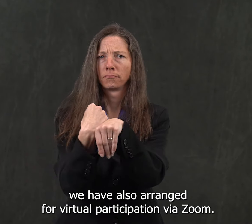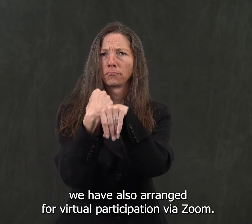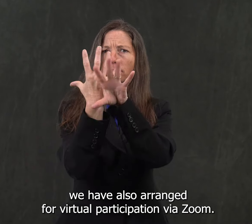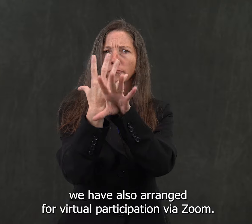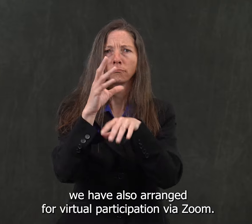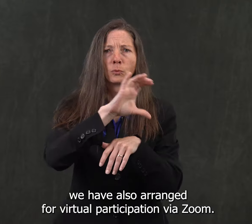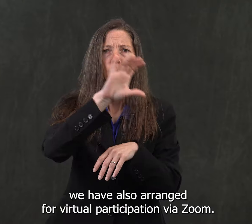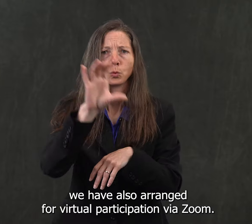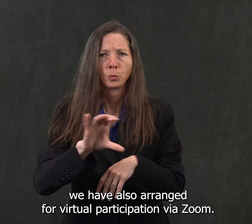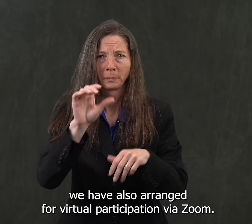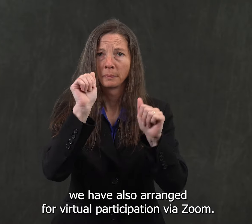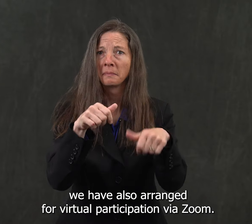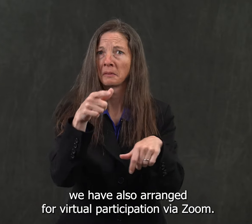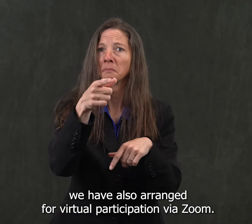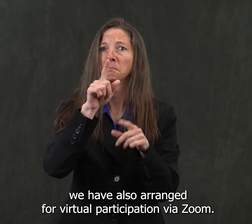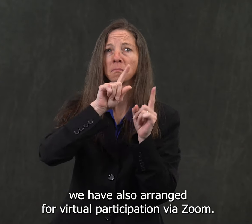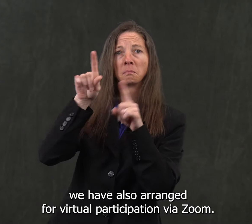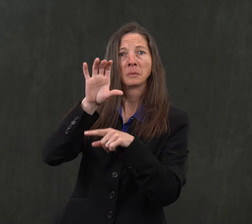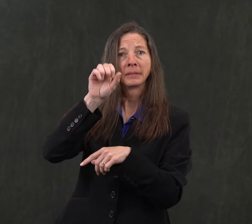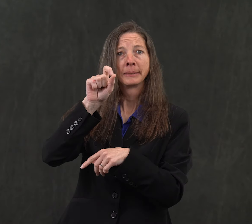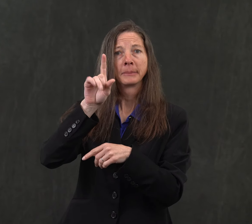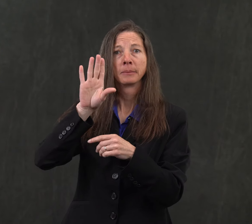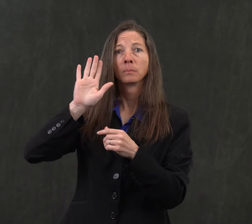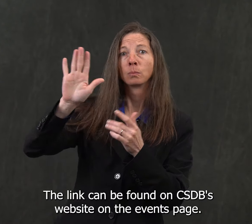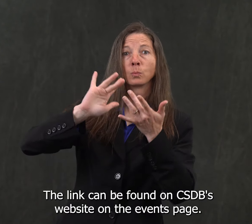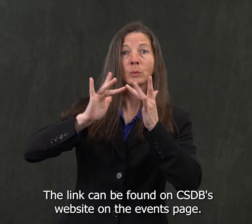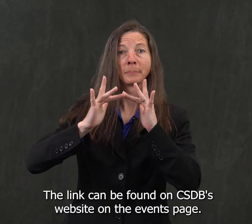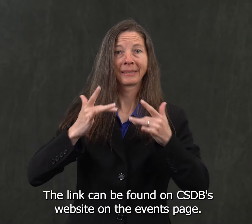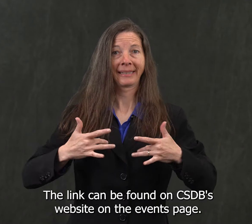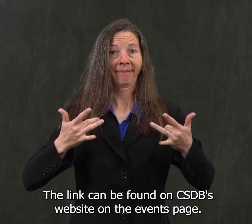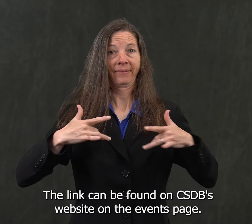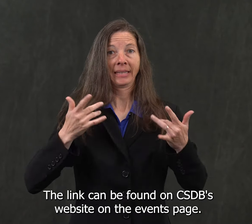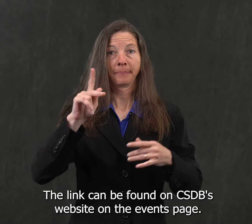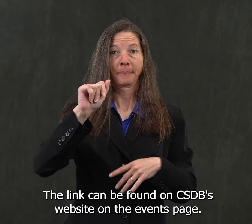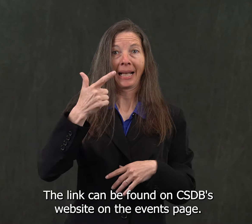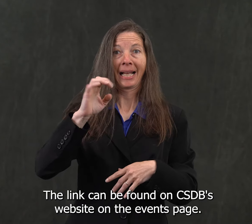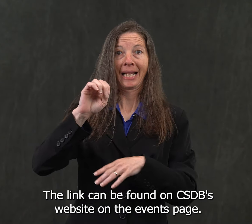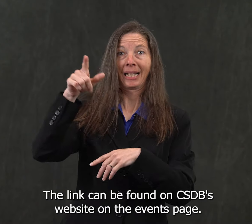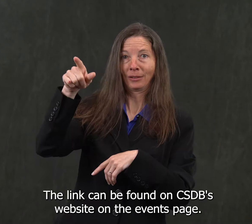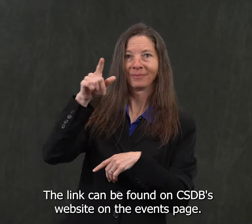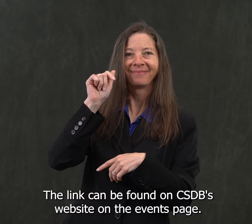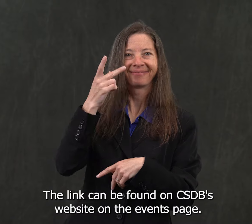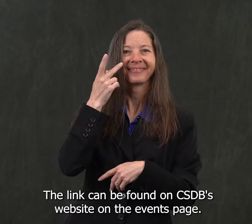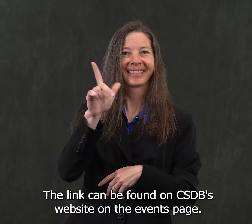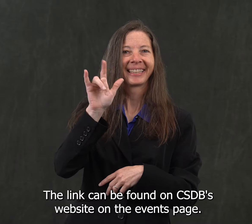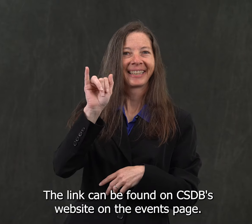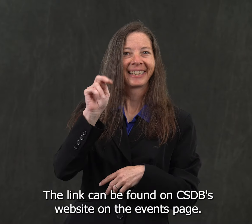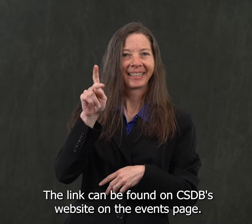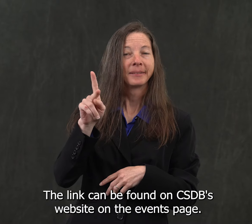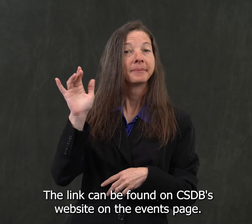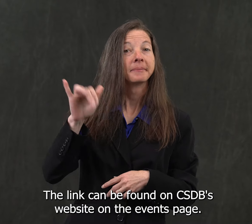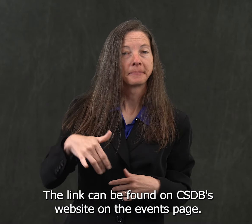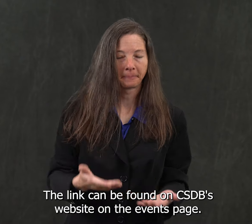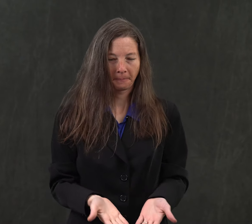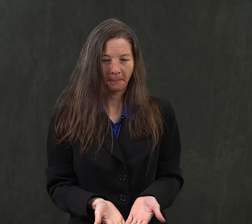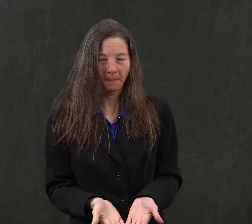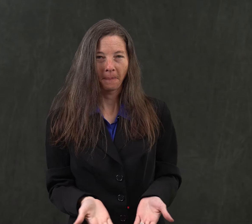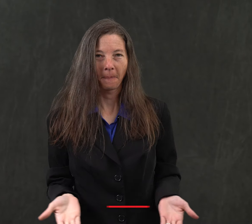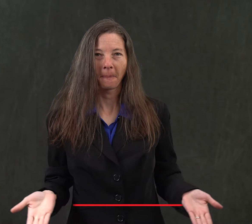for virtual participation via Zoom. The link can be found on CSDB's website on the events page.